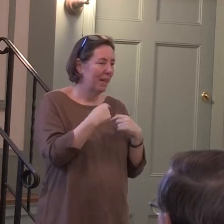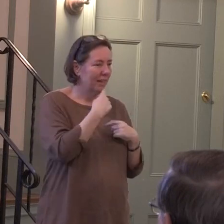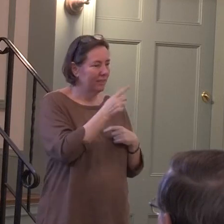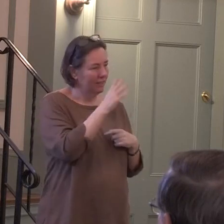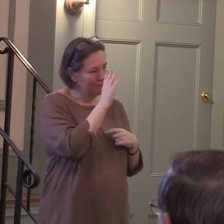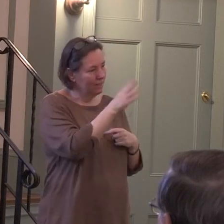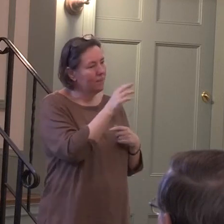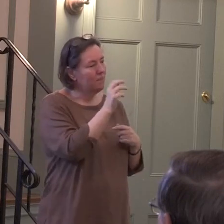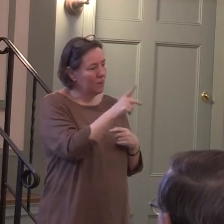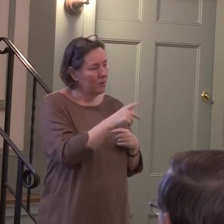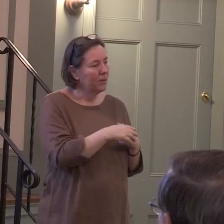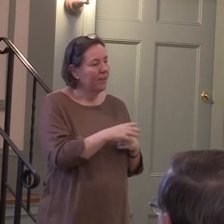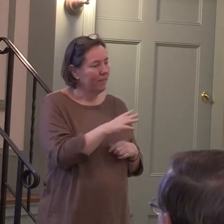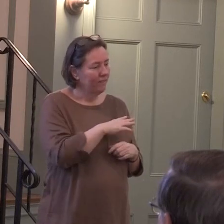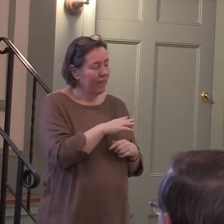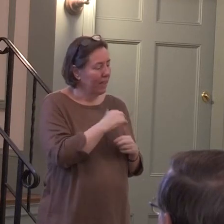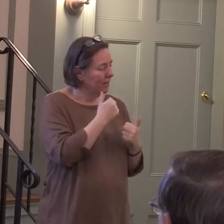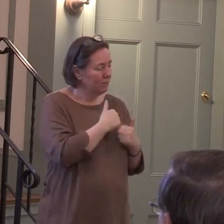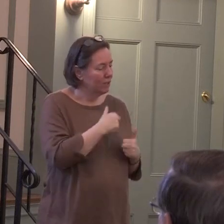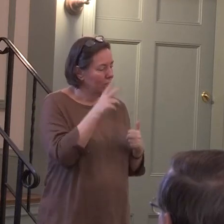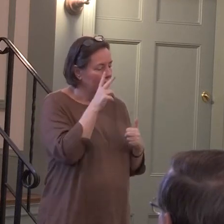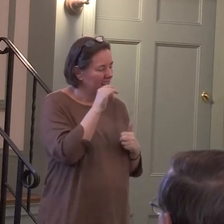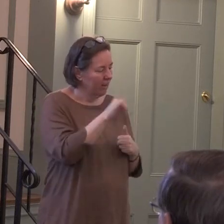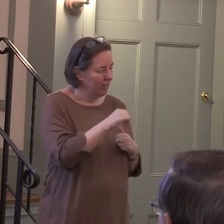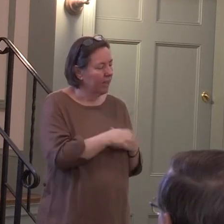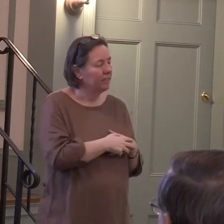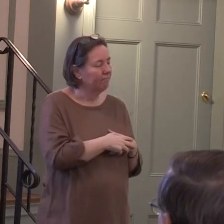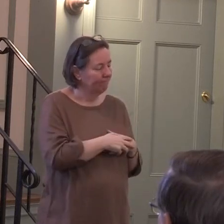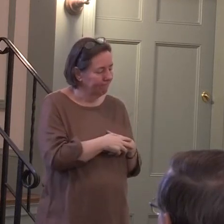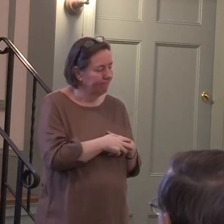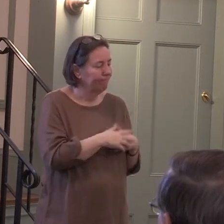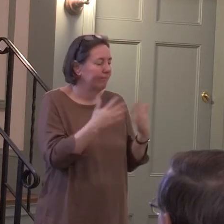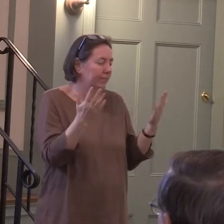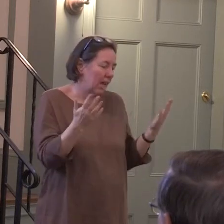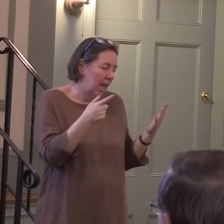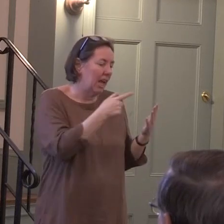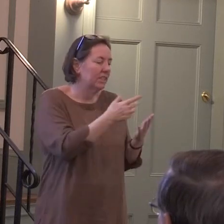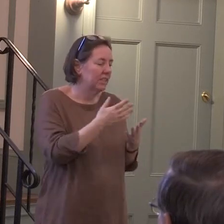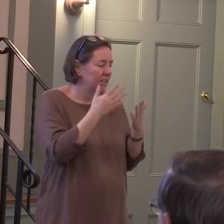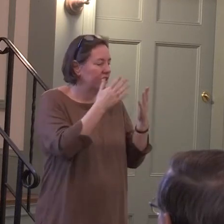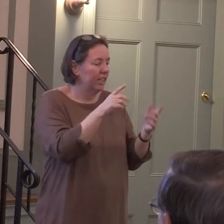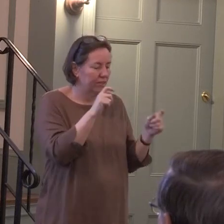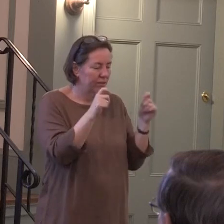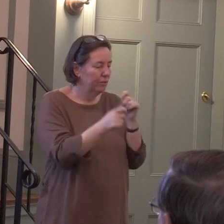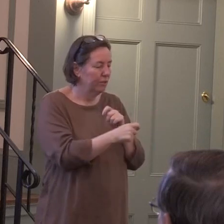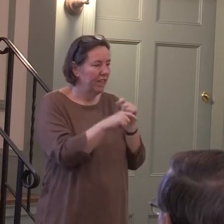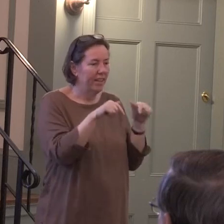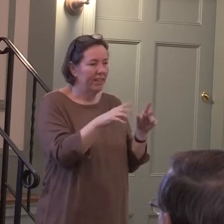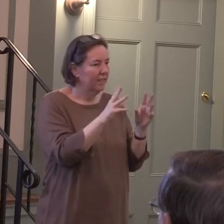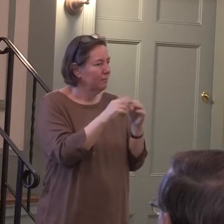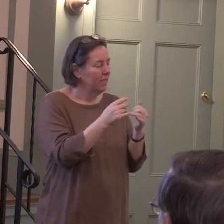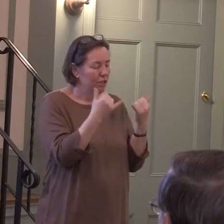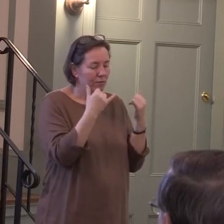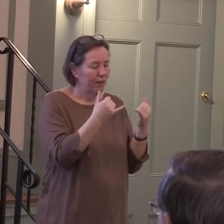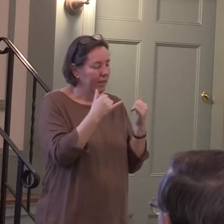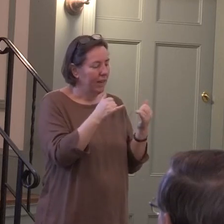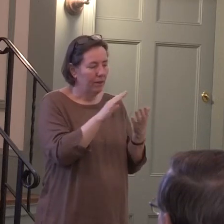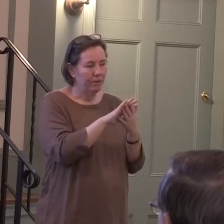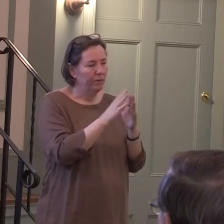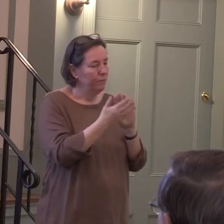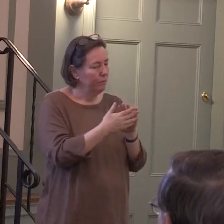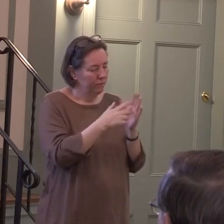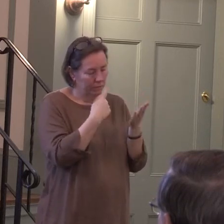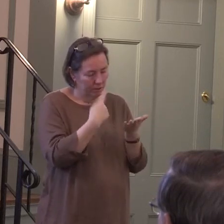them, okay, well, I'm really sorry to hear that. I suggest we change this meeting right now to